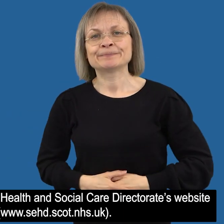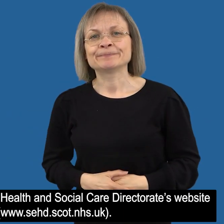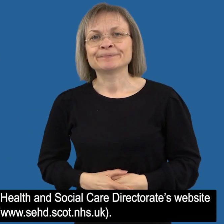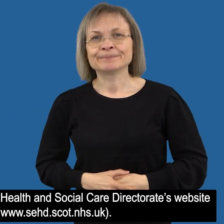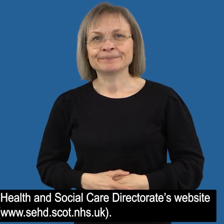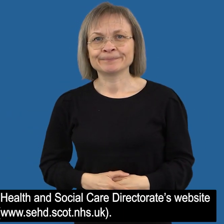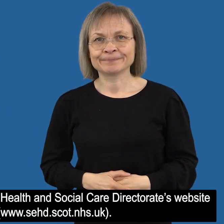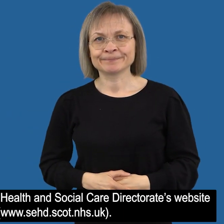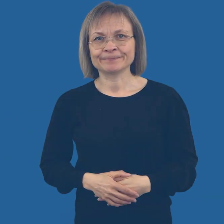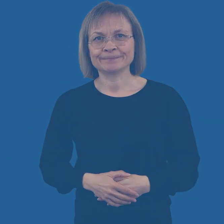www.sehd.scot.nhs.uk.